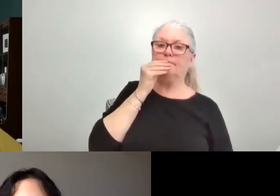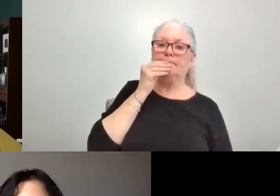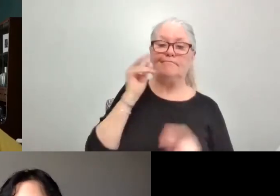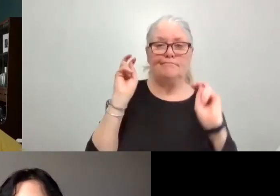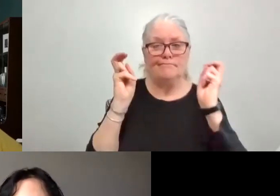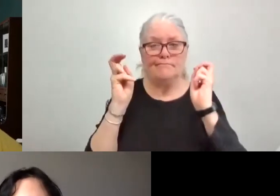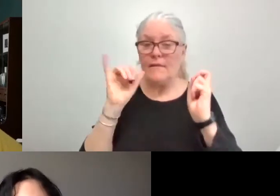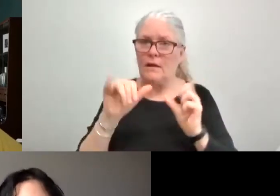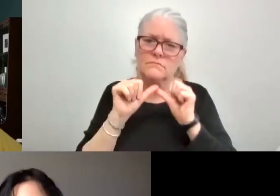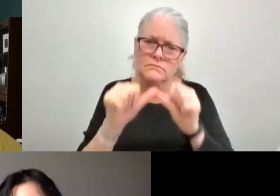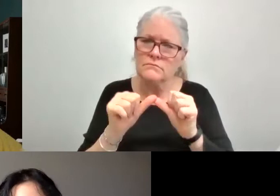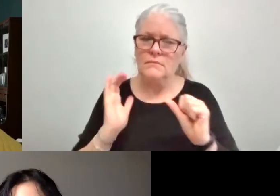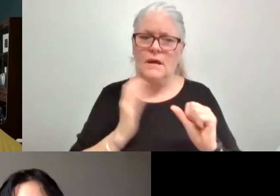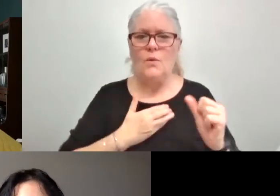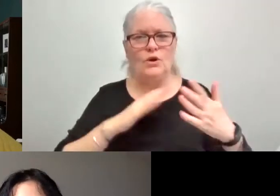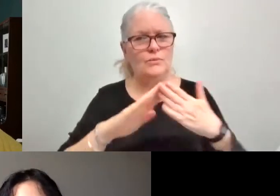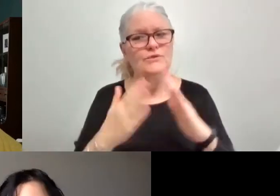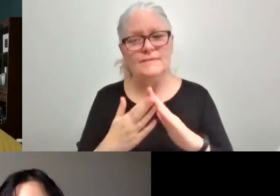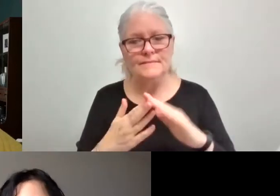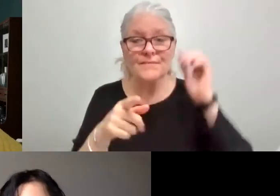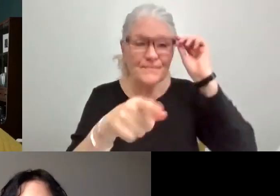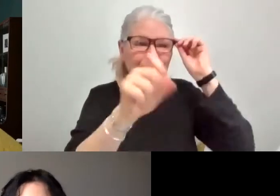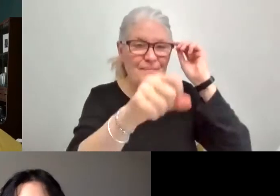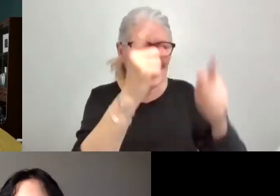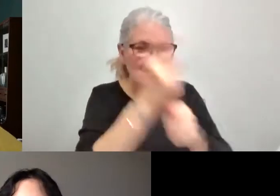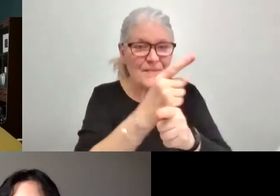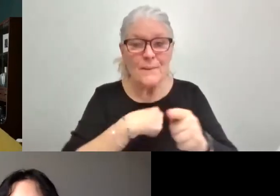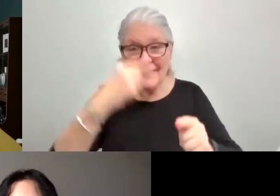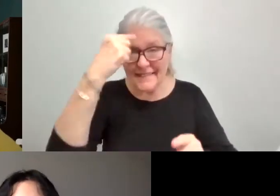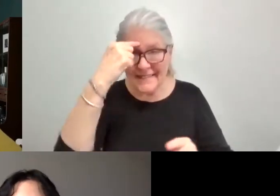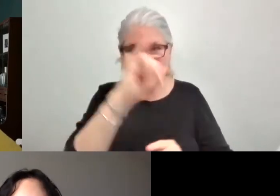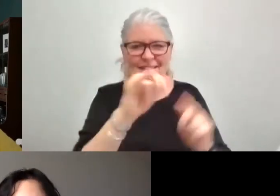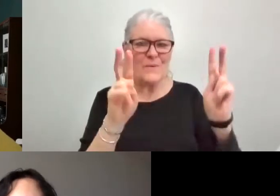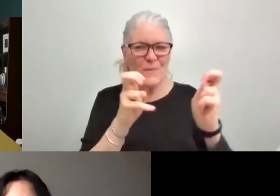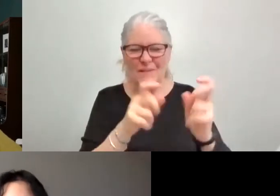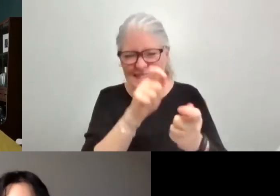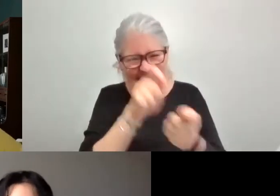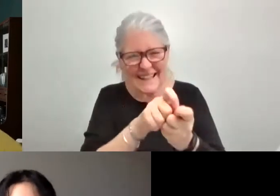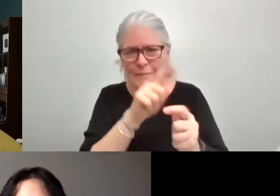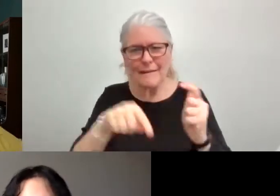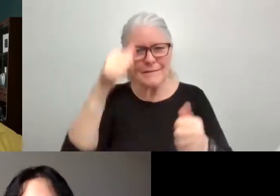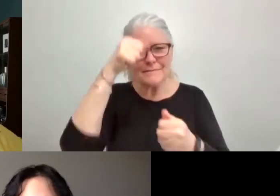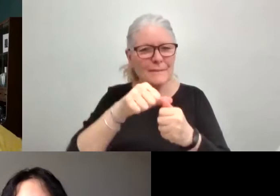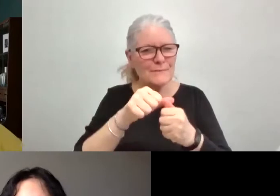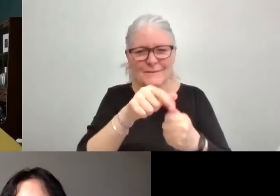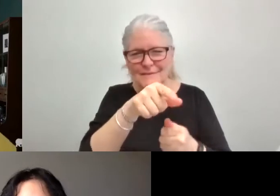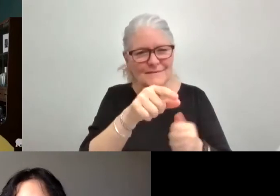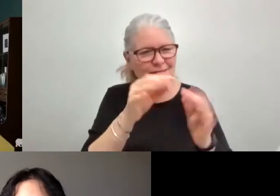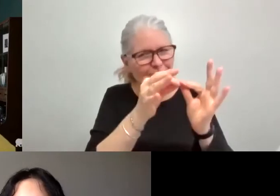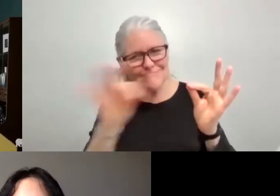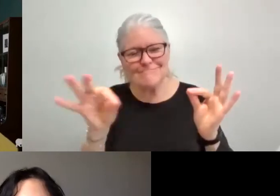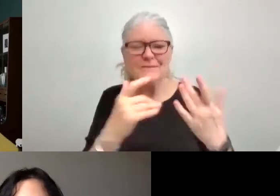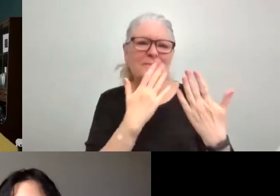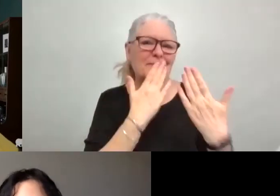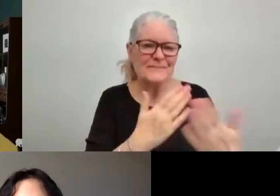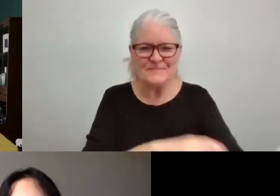is so true. I was actually thinking of that quote, but I couldn't remember it word for word. So thank you for sharing that. We